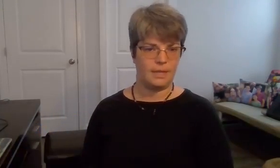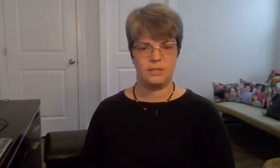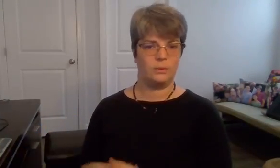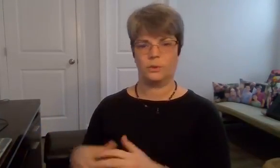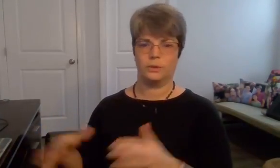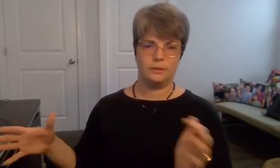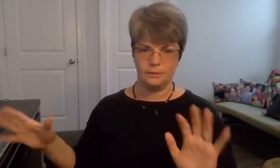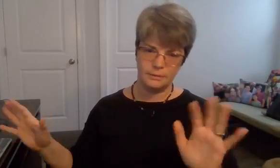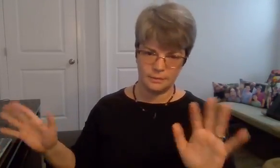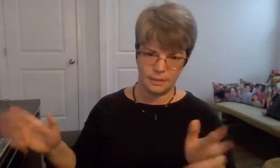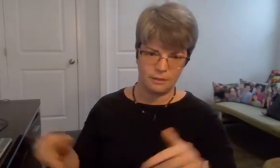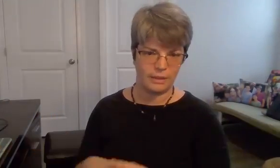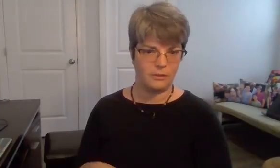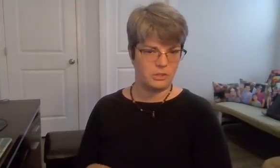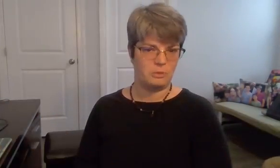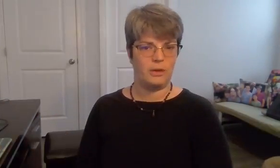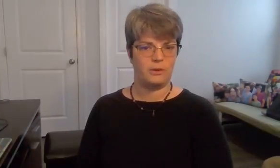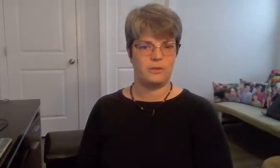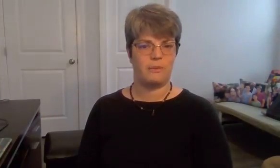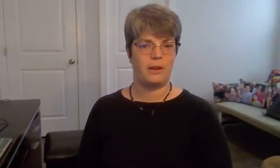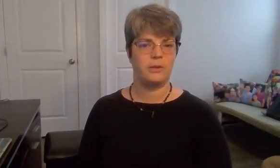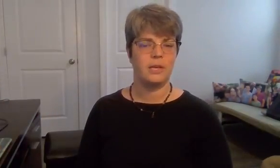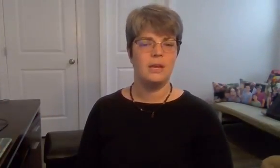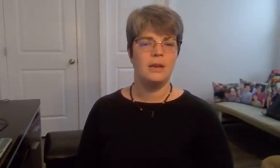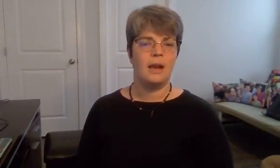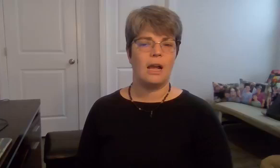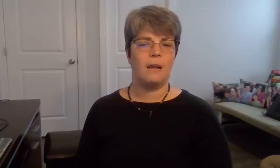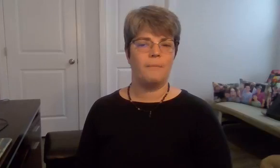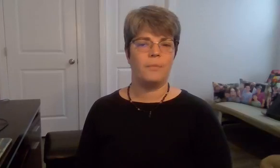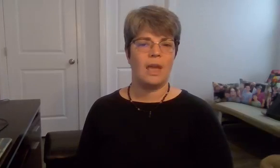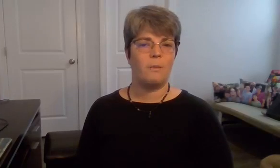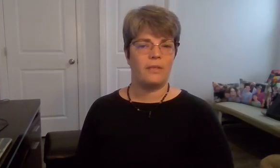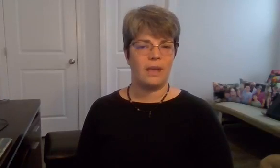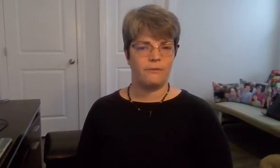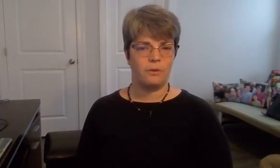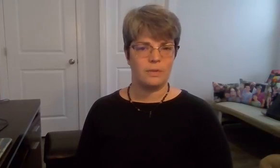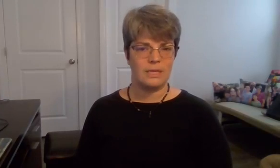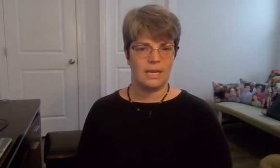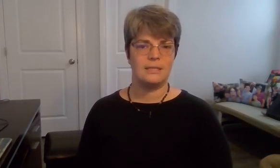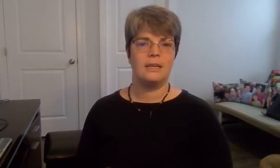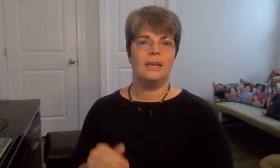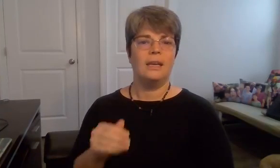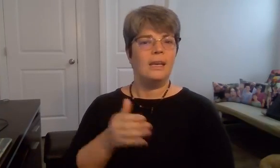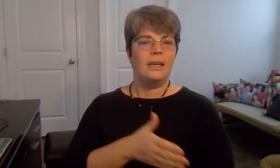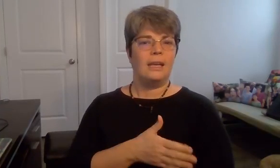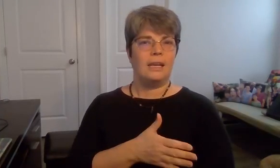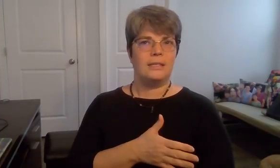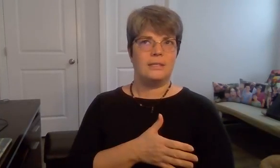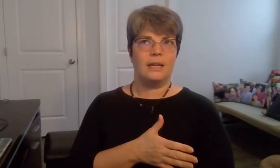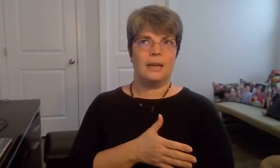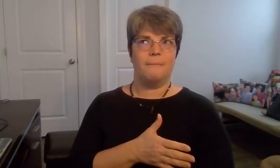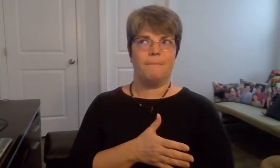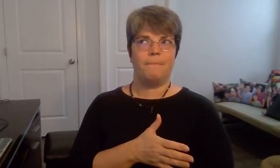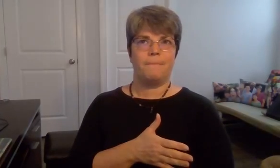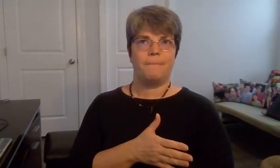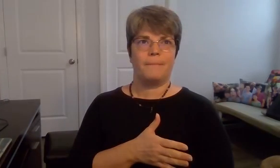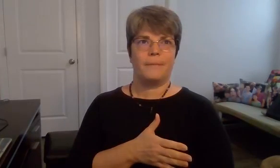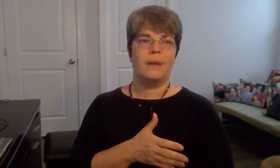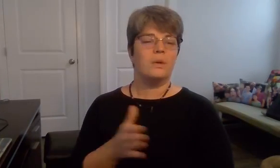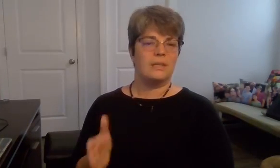in the world of English speakers and writers. And while the effort was nice, it wasn't as